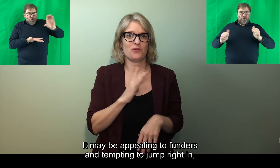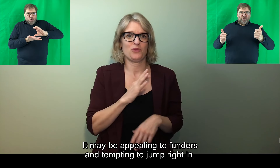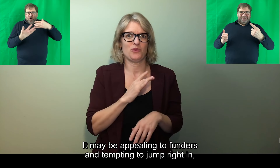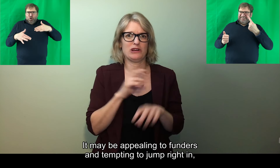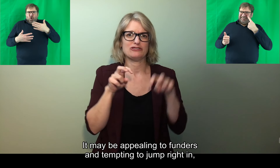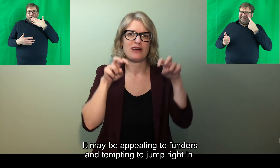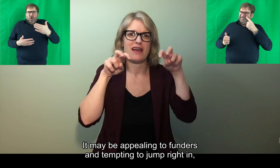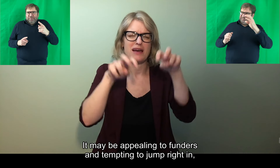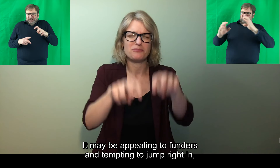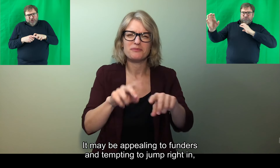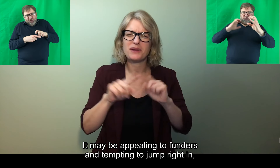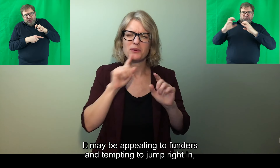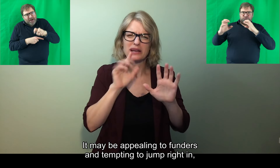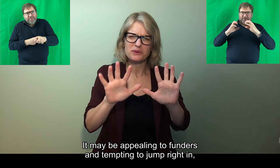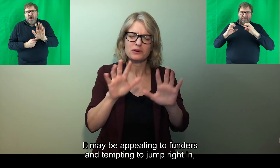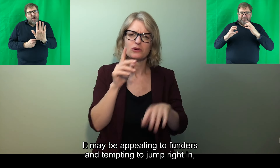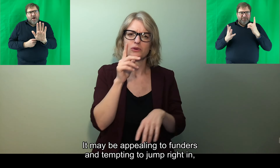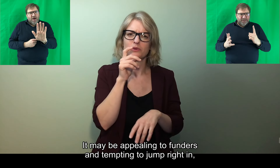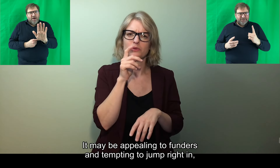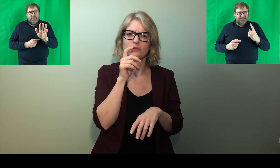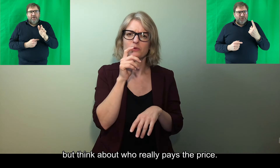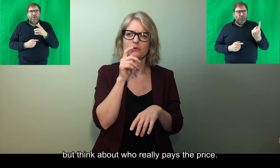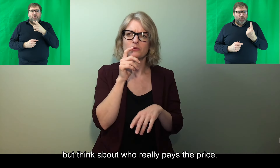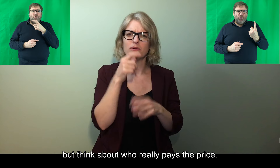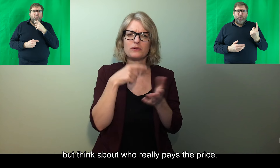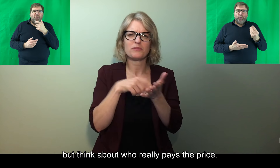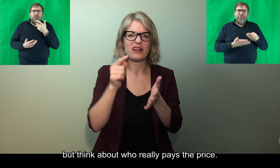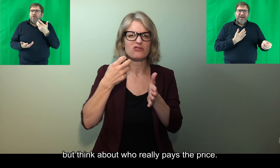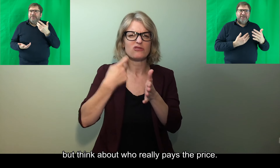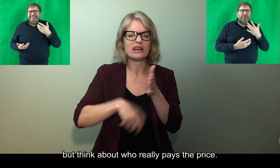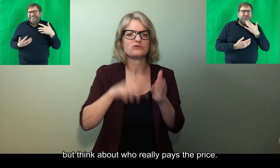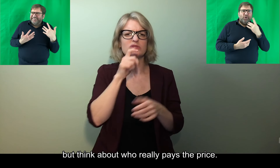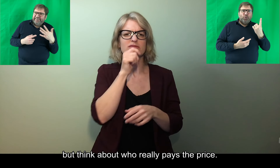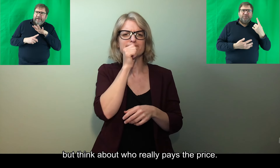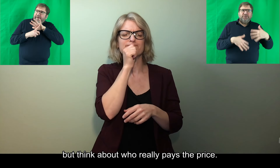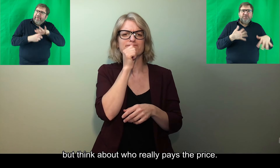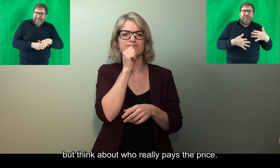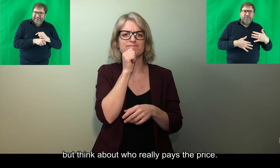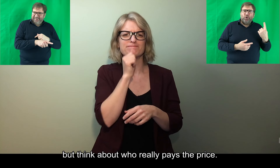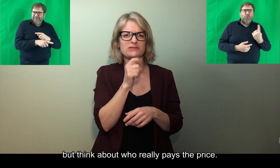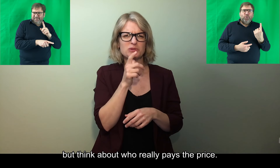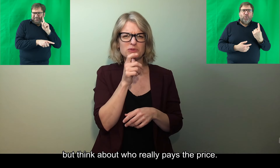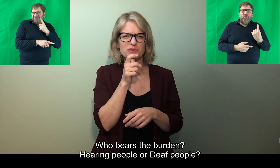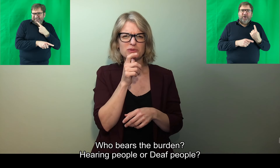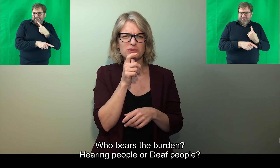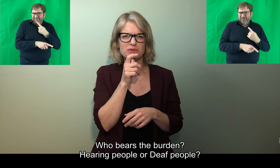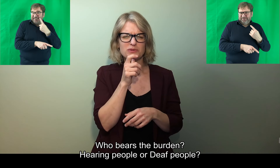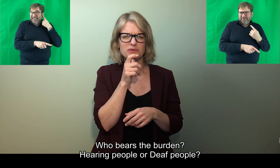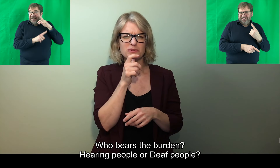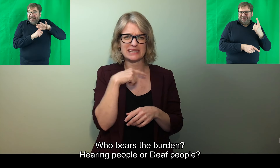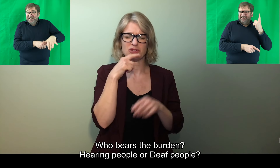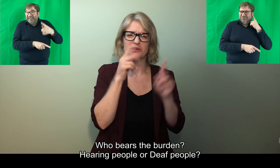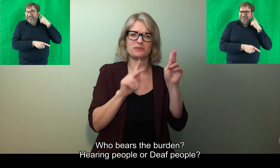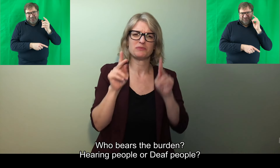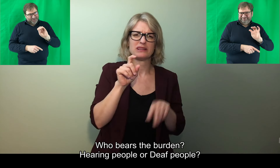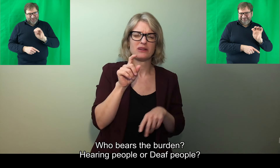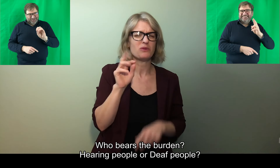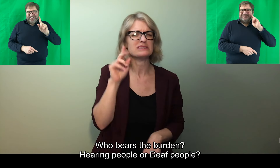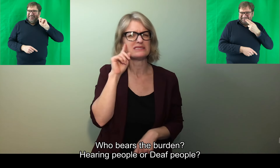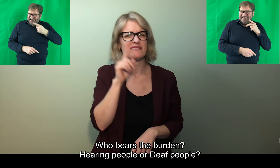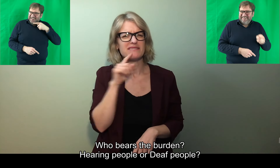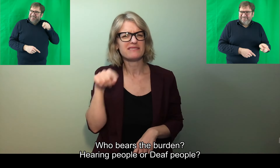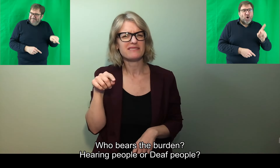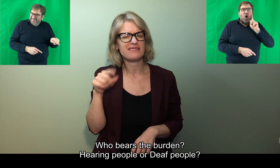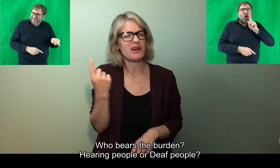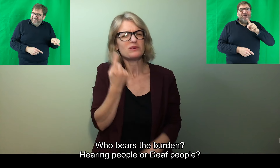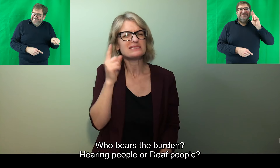be appealing to funders and tempting to jump right in, but think about who really pays the price. Who bears the burden? Hearing